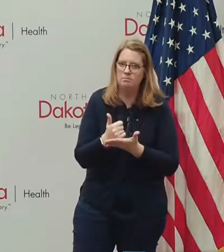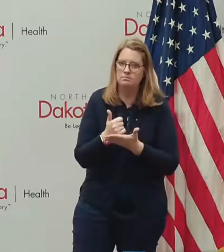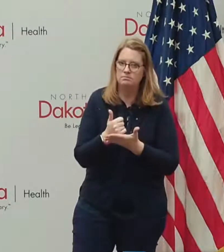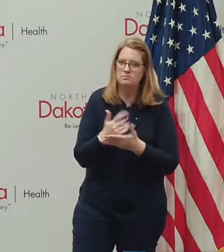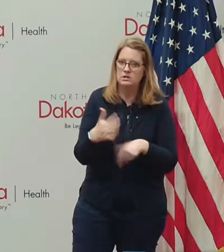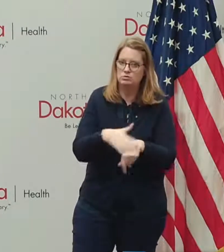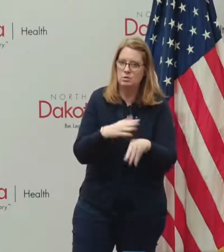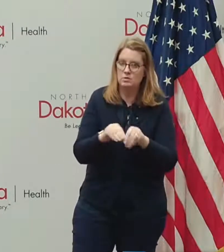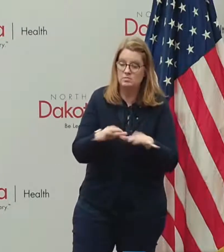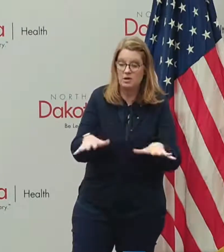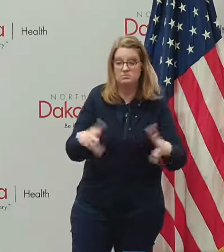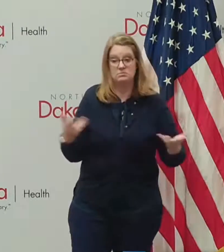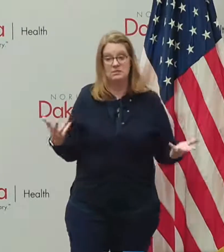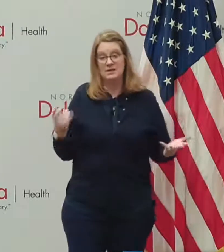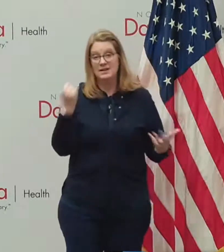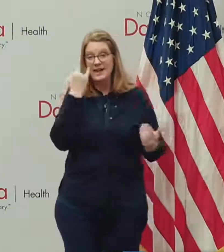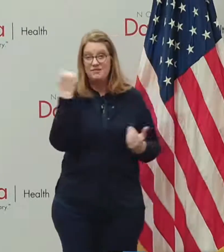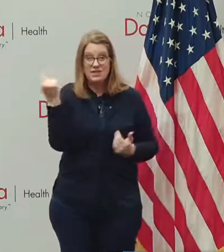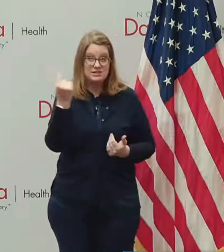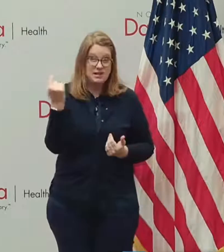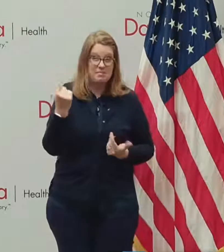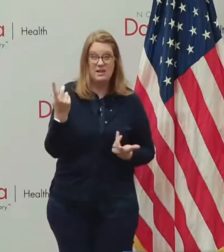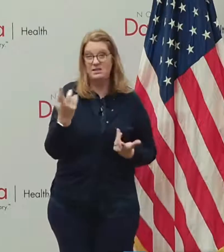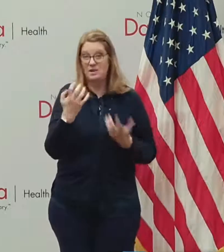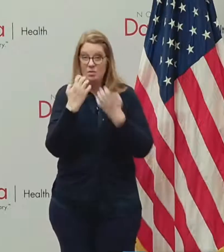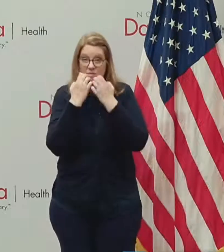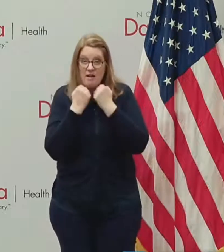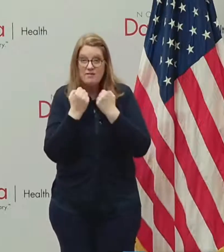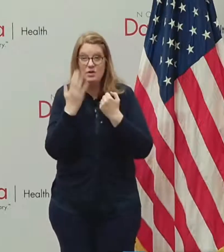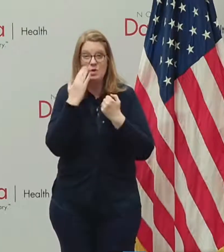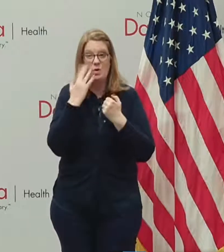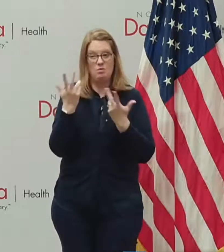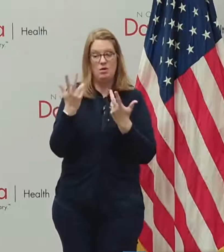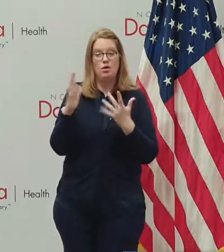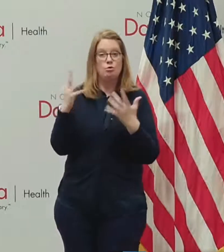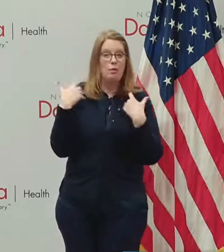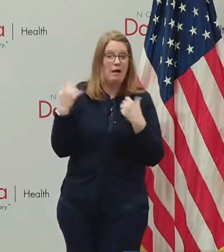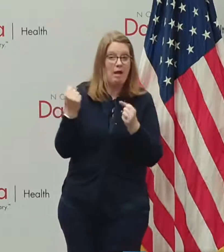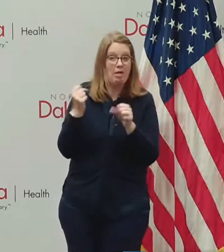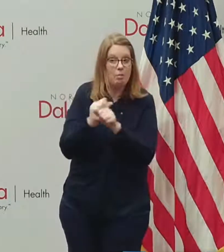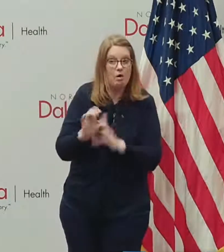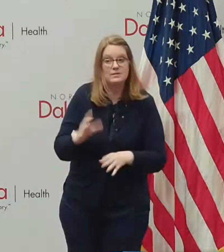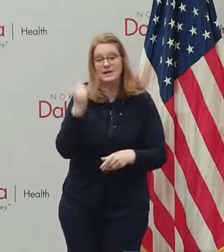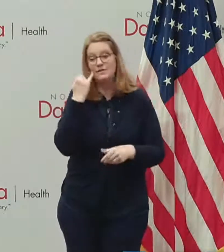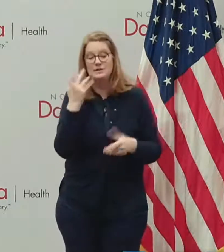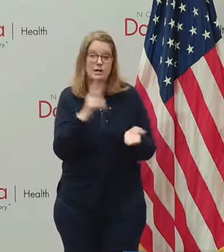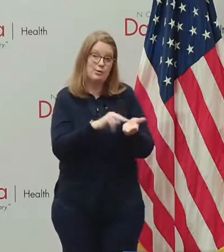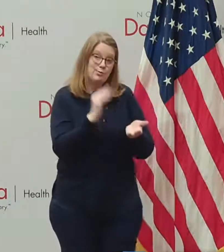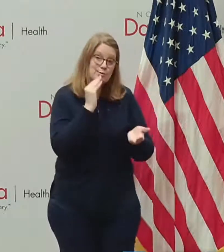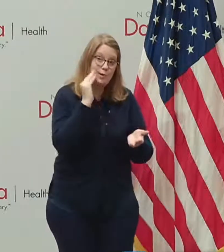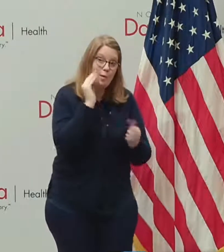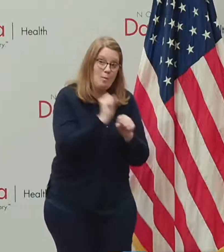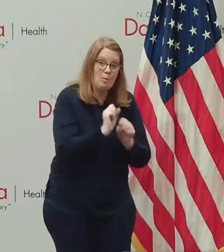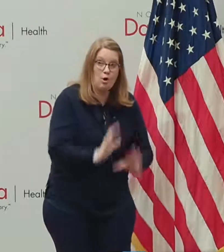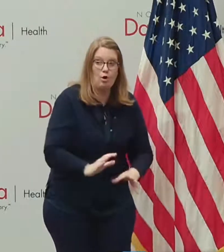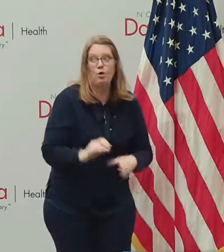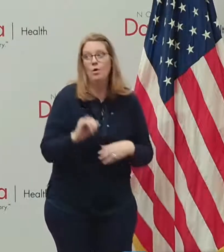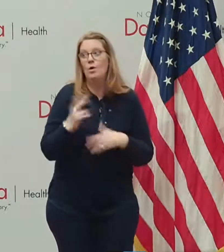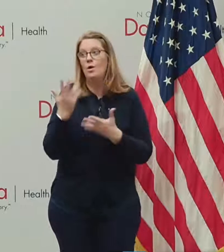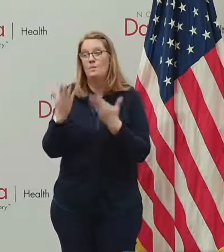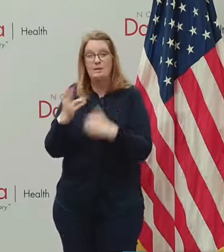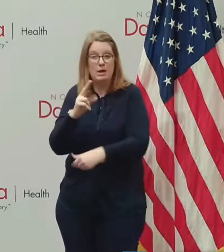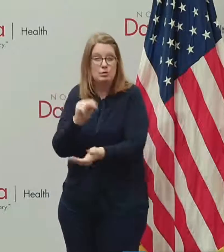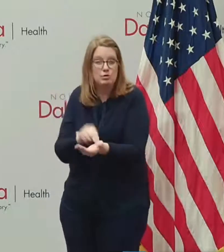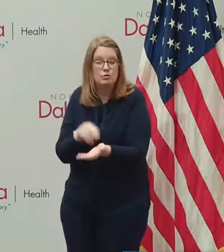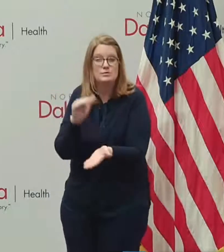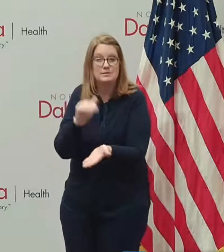if there's something else that you love, and you love the health workers in your community, whether they're in long-term care or whether they're in the hospitals in your